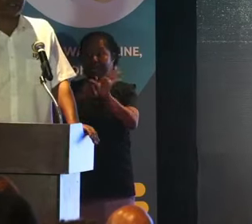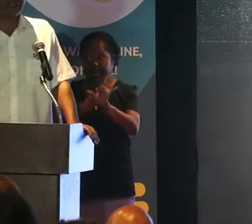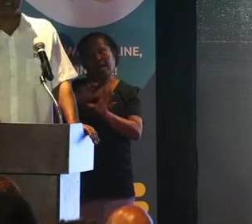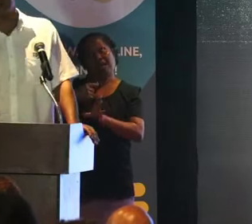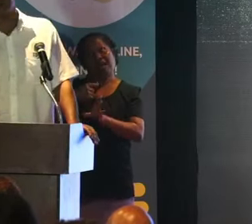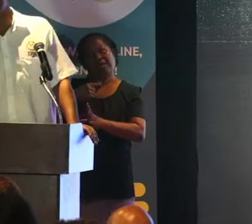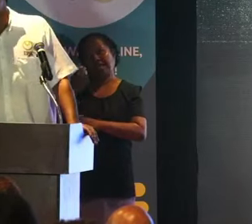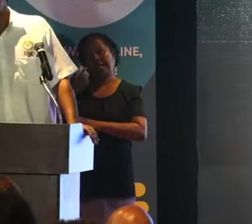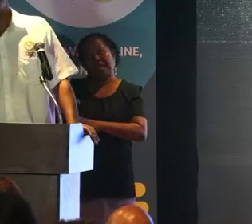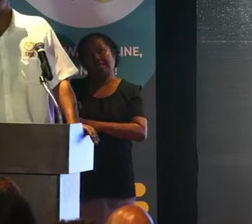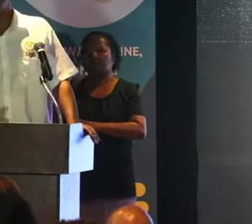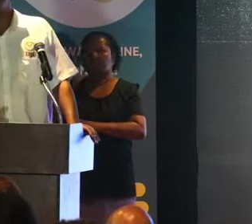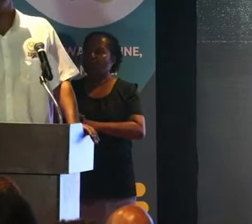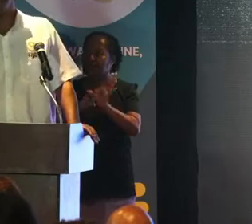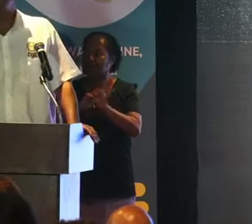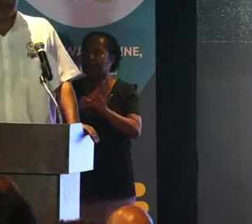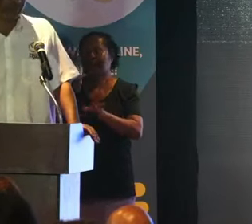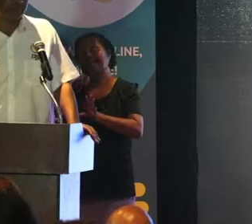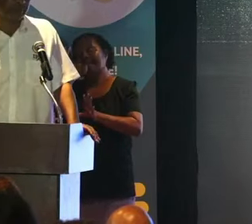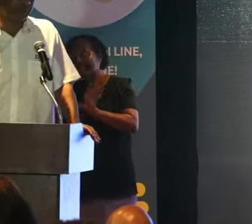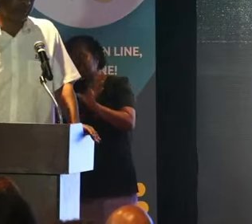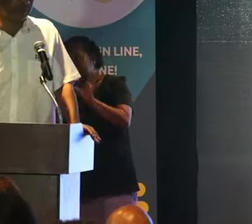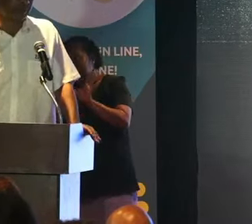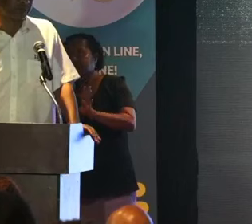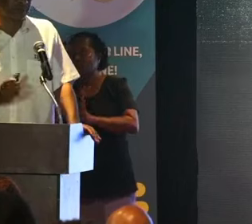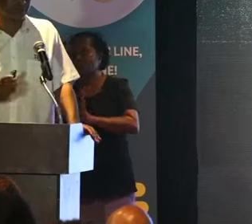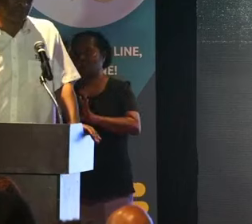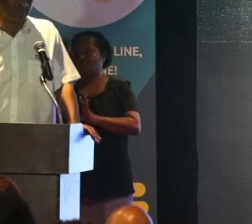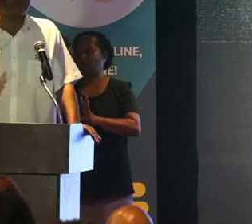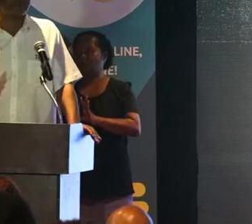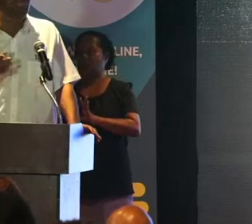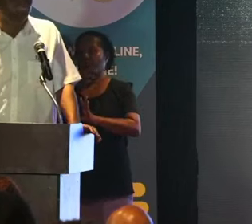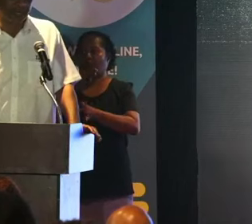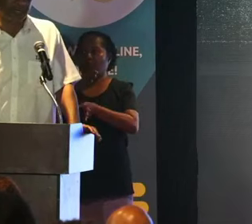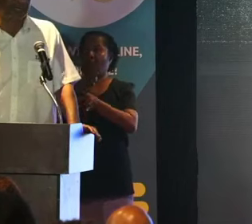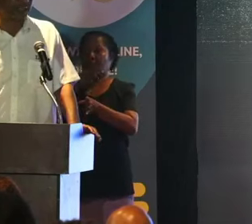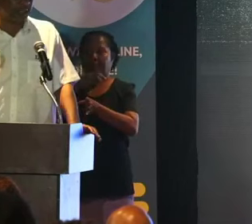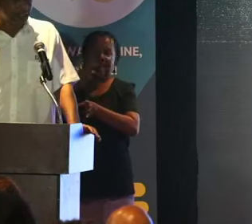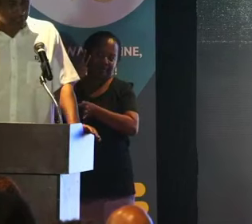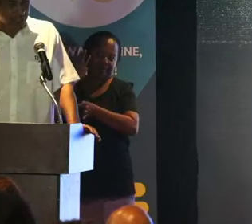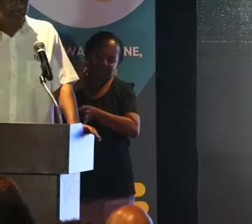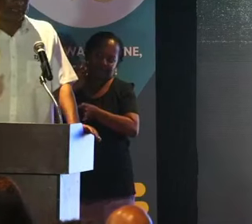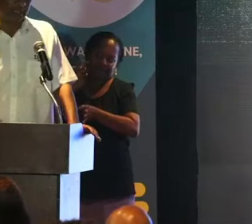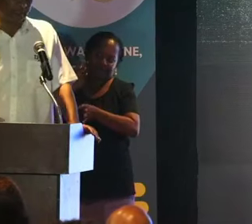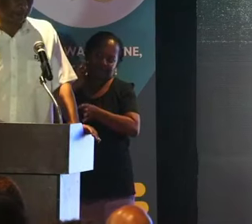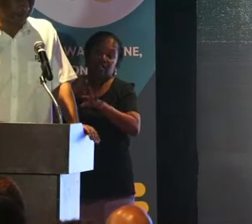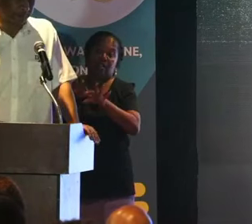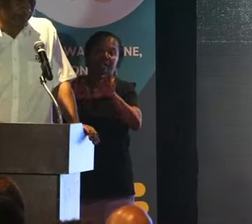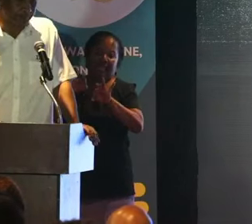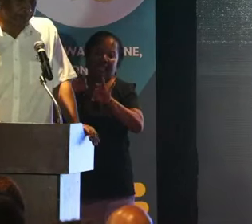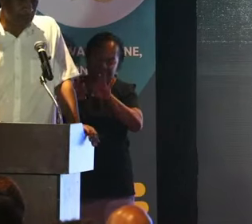employee. In the second year, I will have 2 to 3 employees. Those things you need to plan ahead. Have that